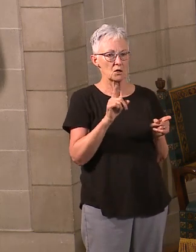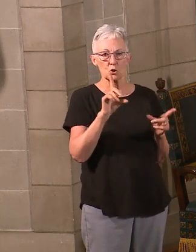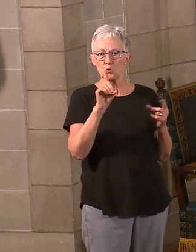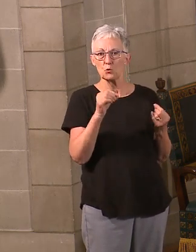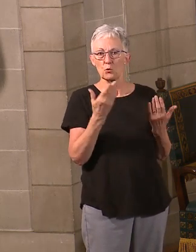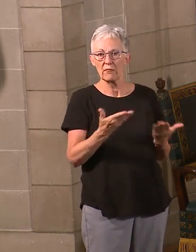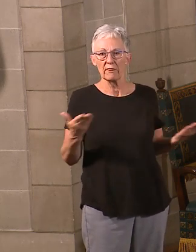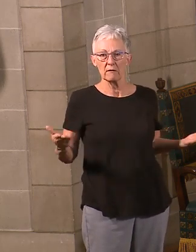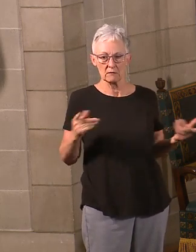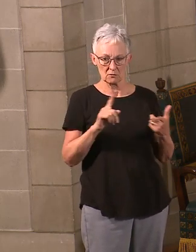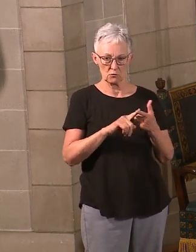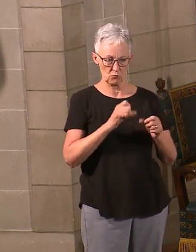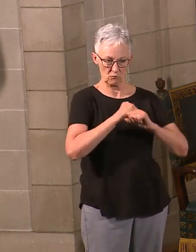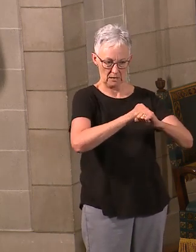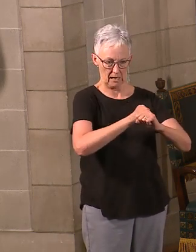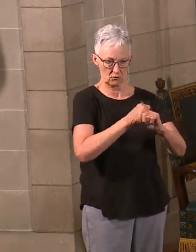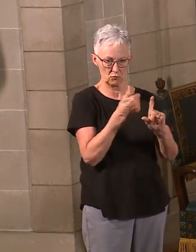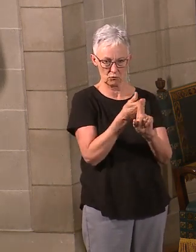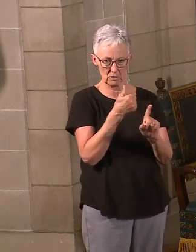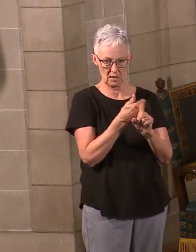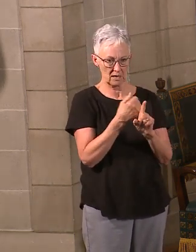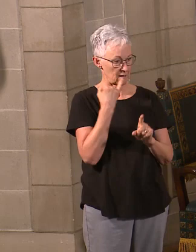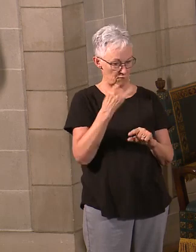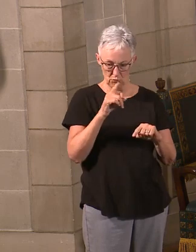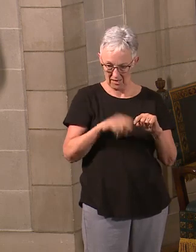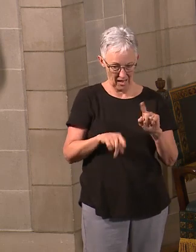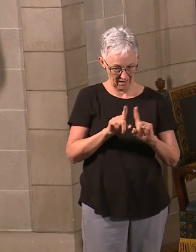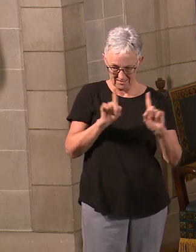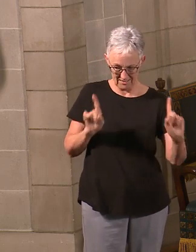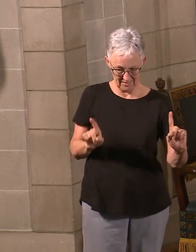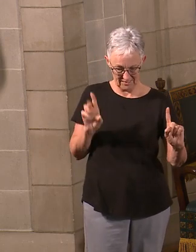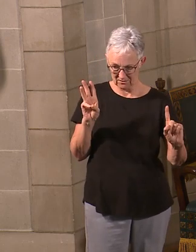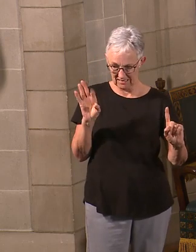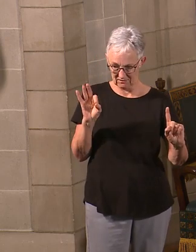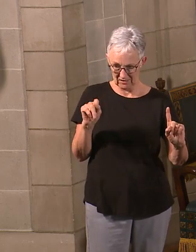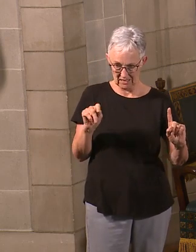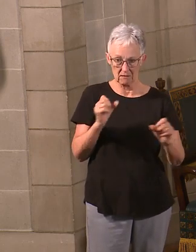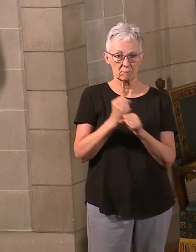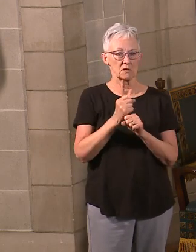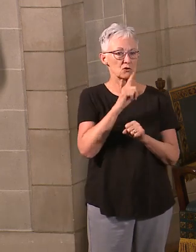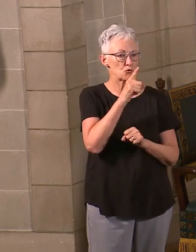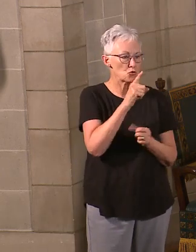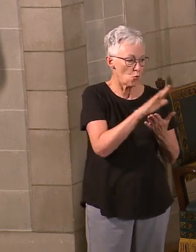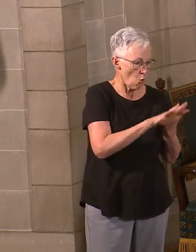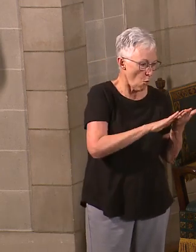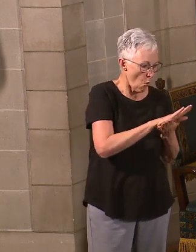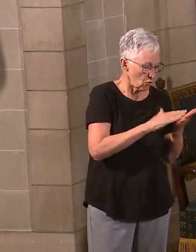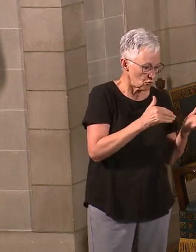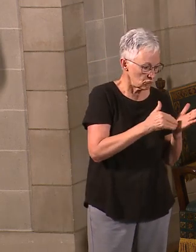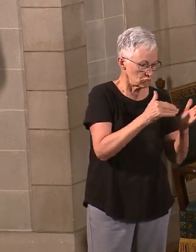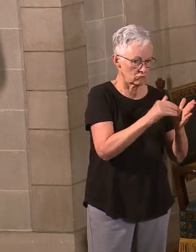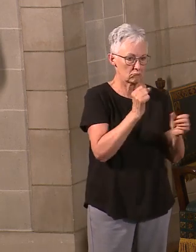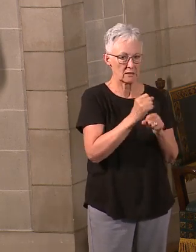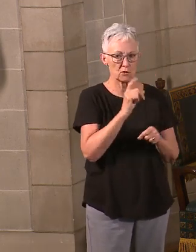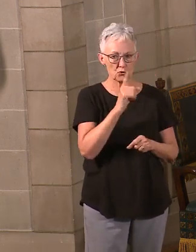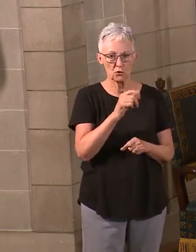take those common steps that we've talked about. When you can, keep that 6 foot distance. Wash your hands often. Make sure that you're not coughing on